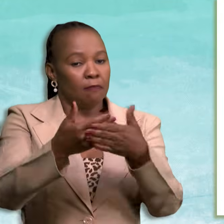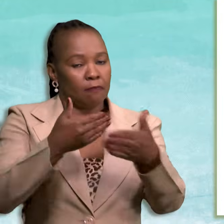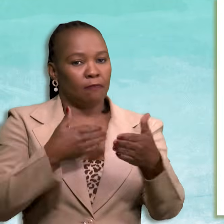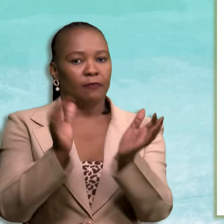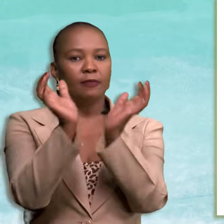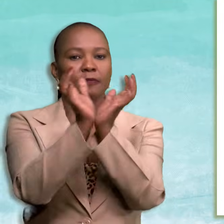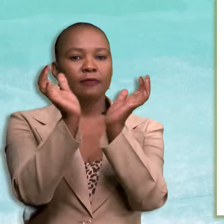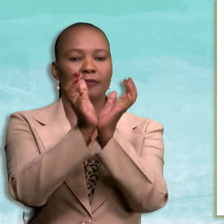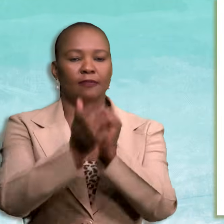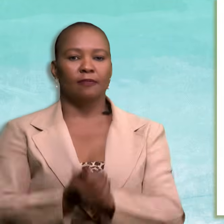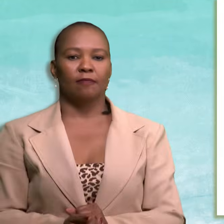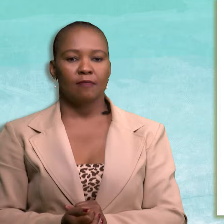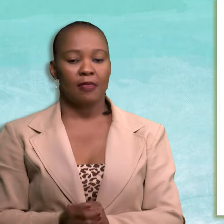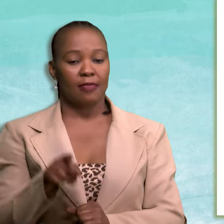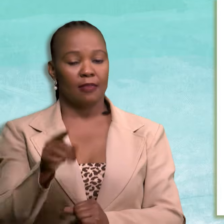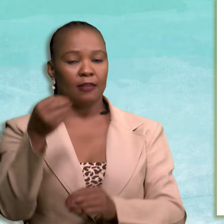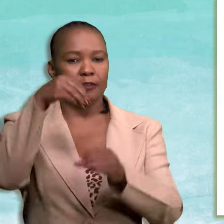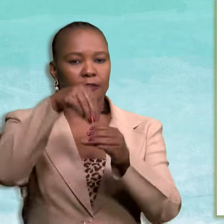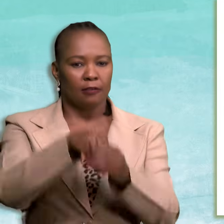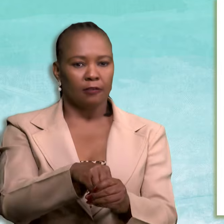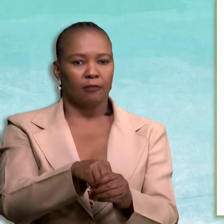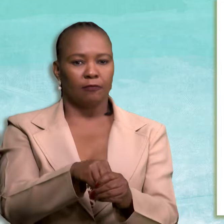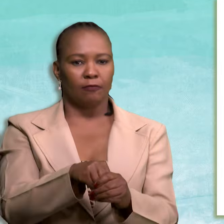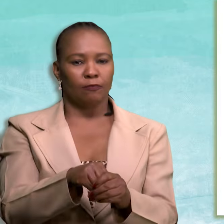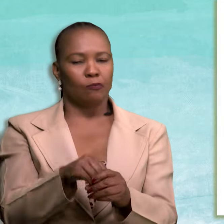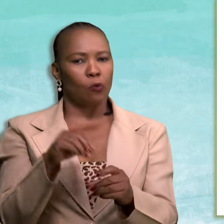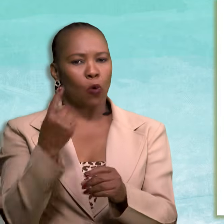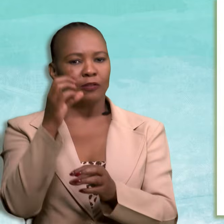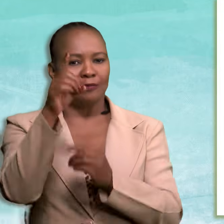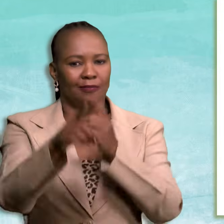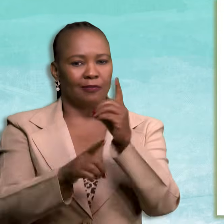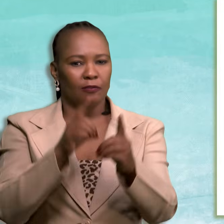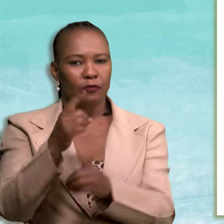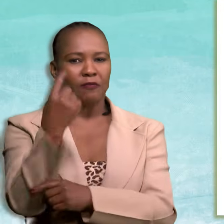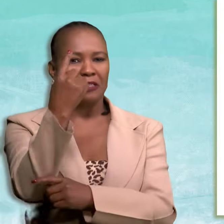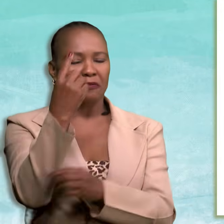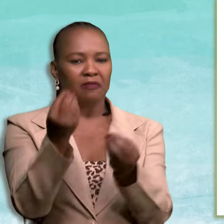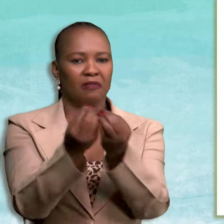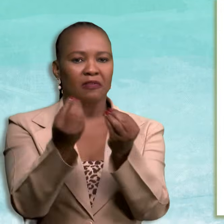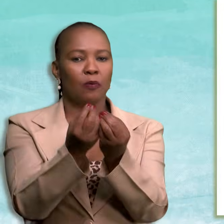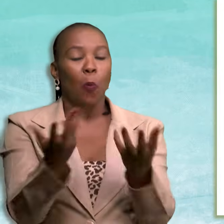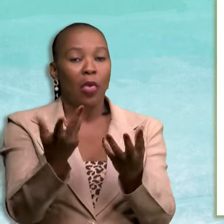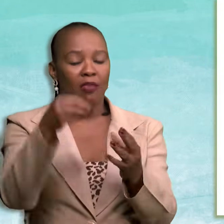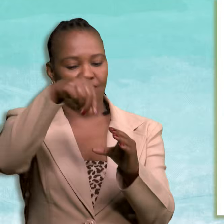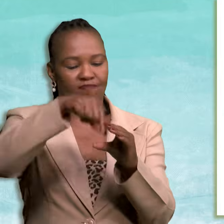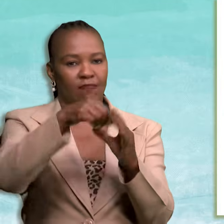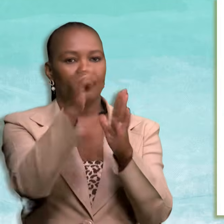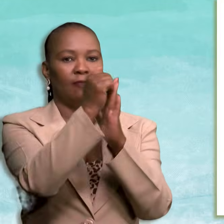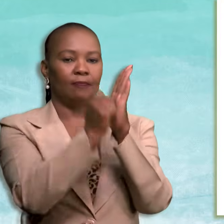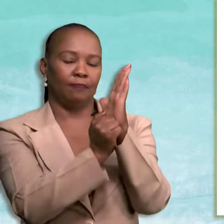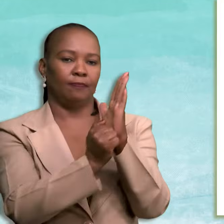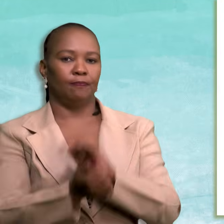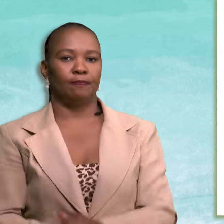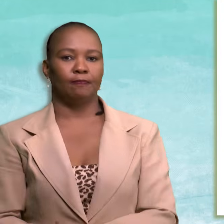meeting. And it should include core discussions of each of the items in the agenda.